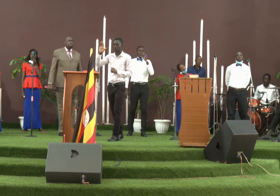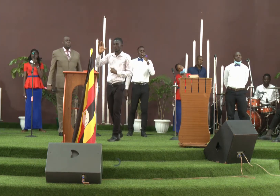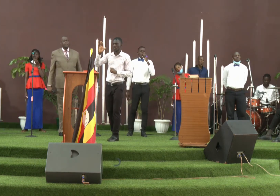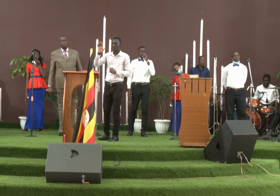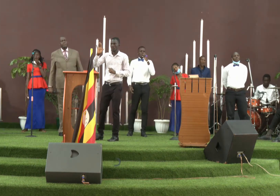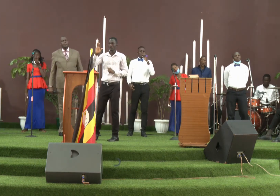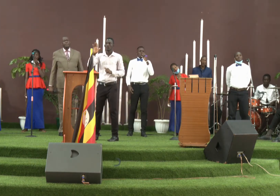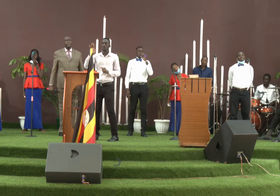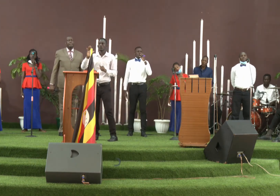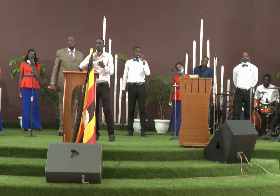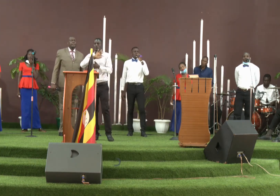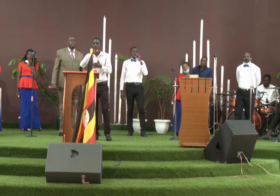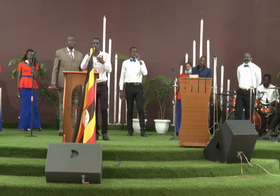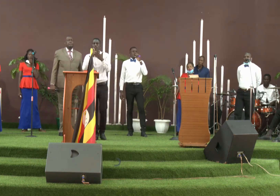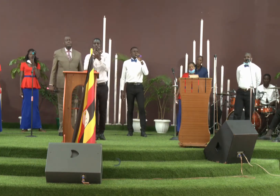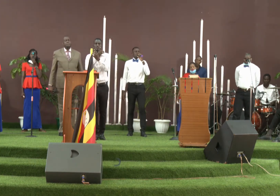of